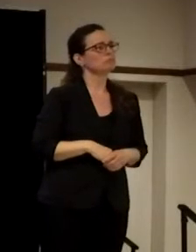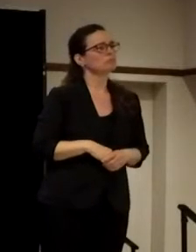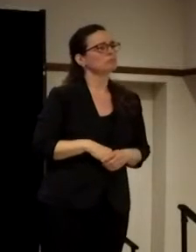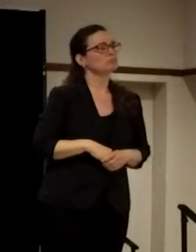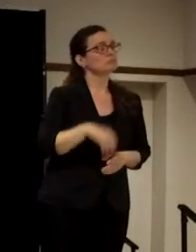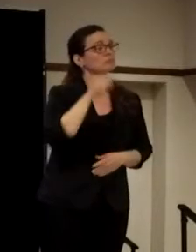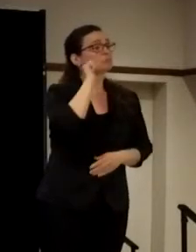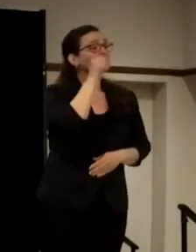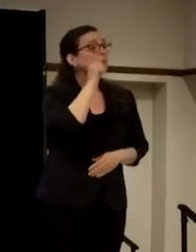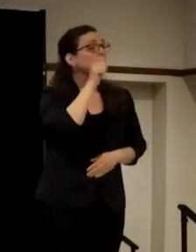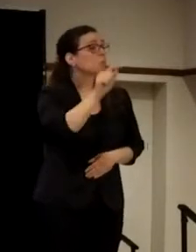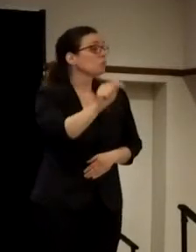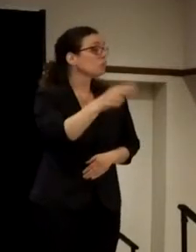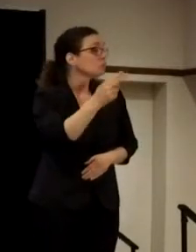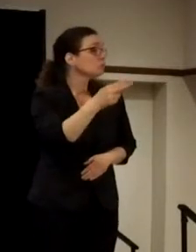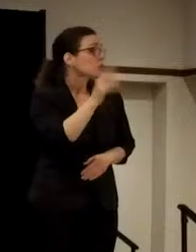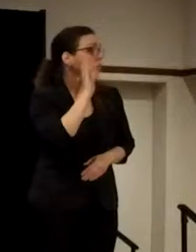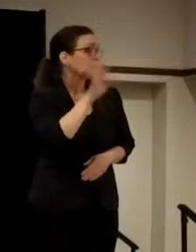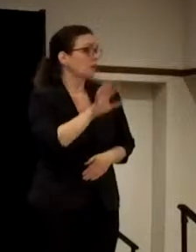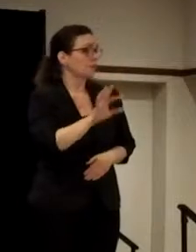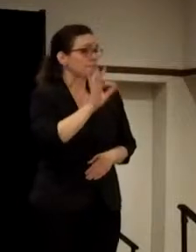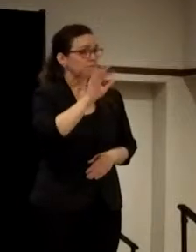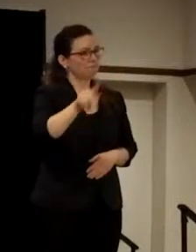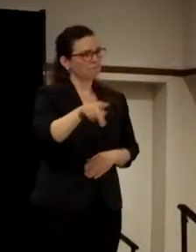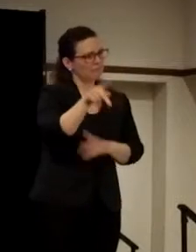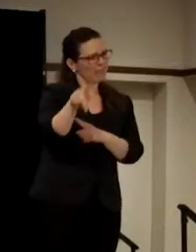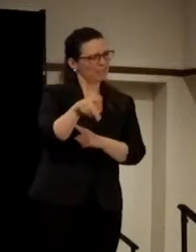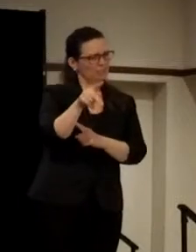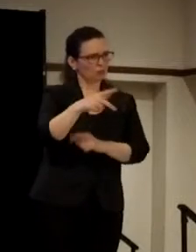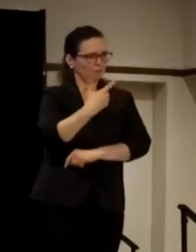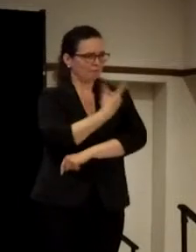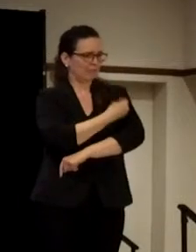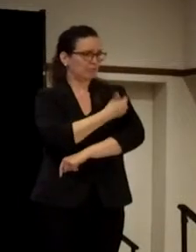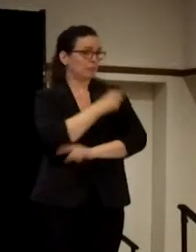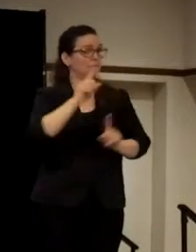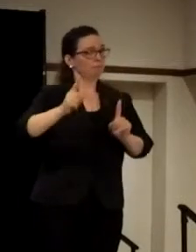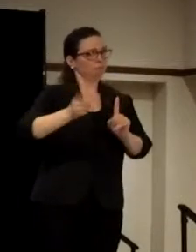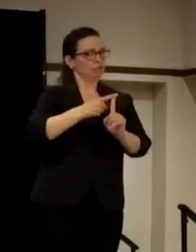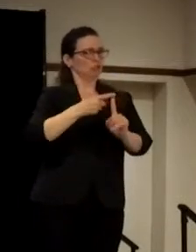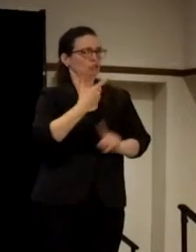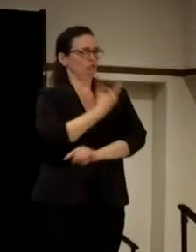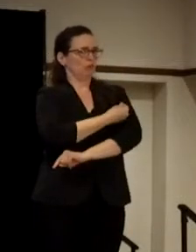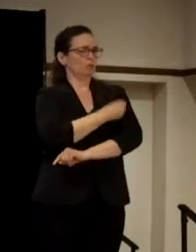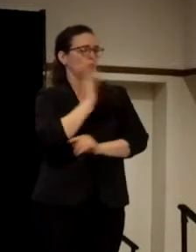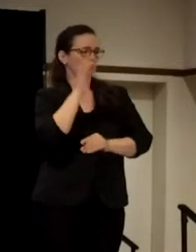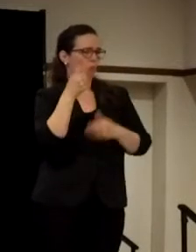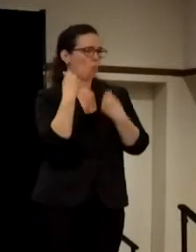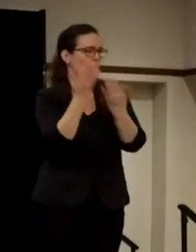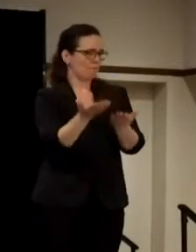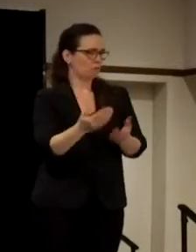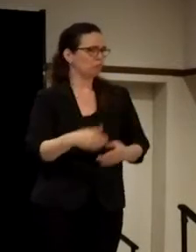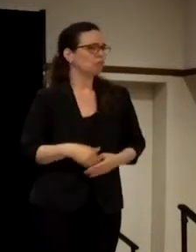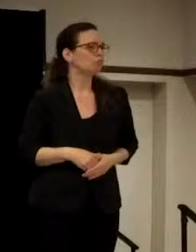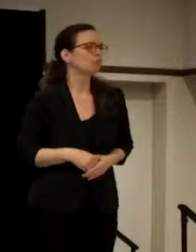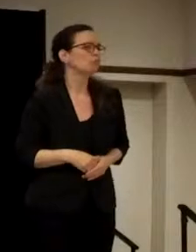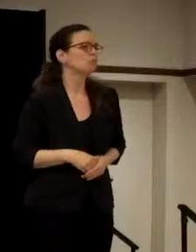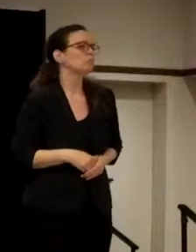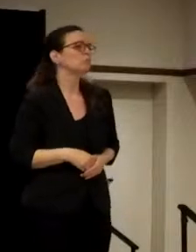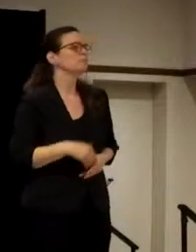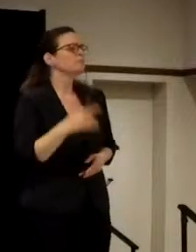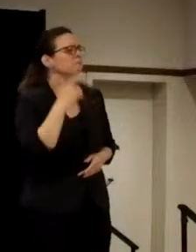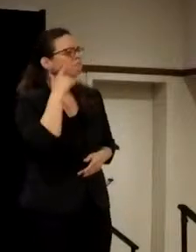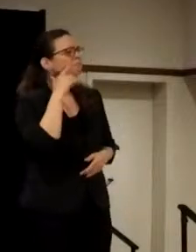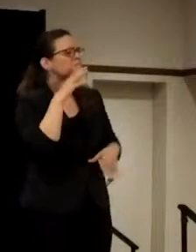clinics, so for first shots. So certainly, I think there is some appointments available